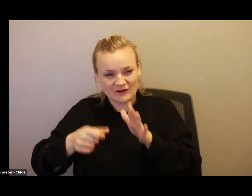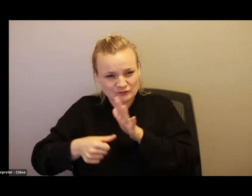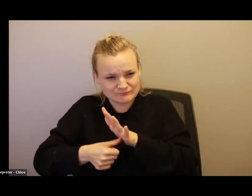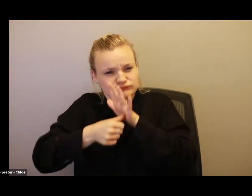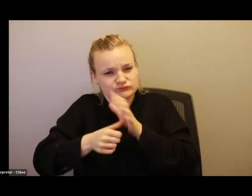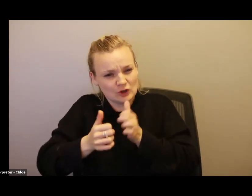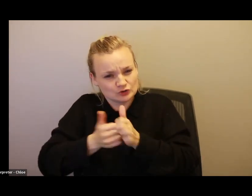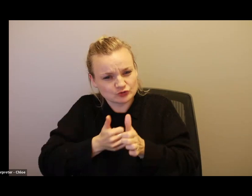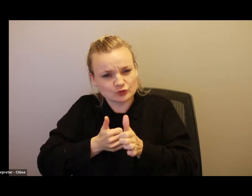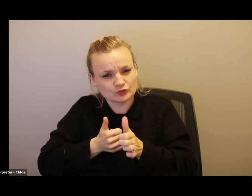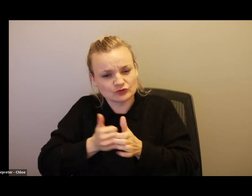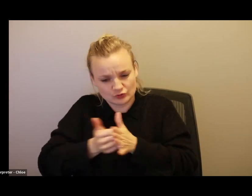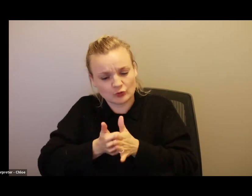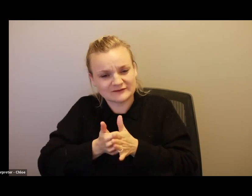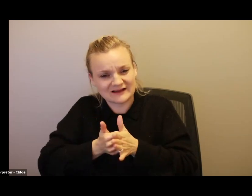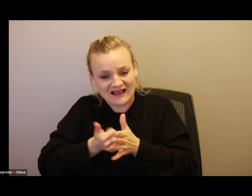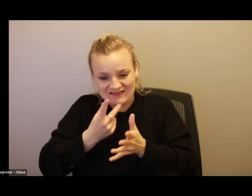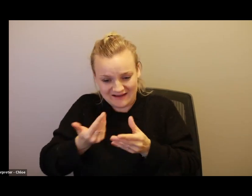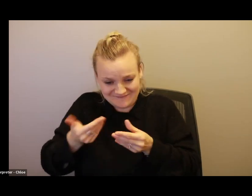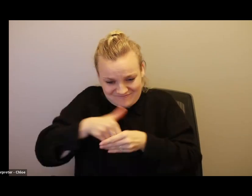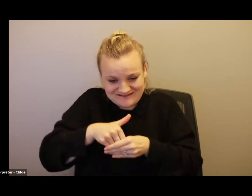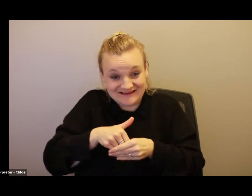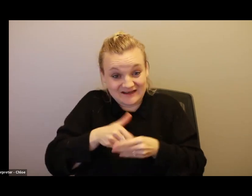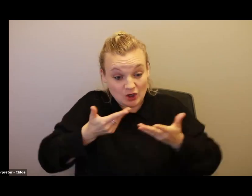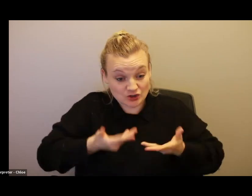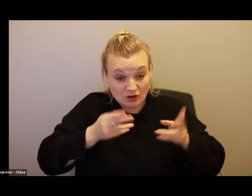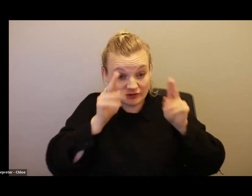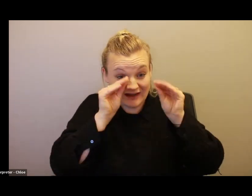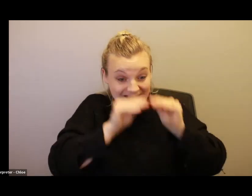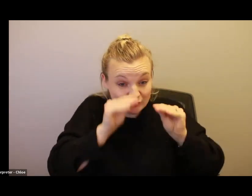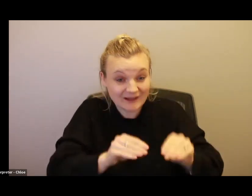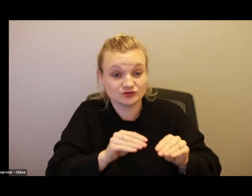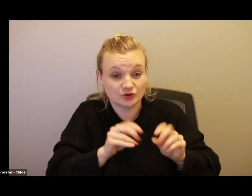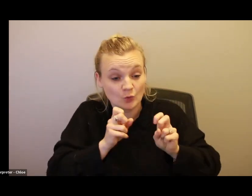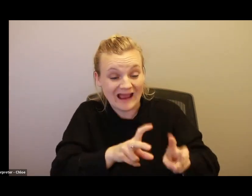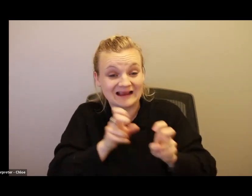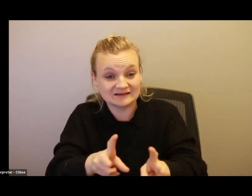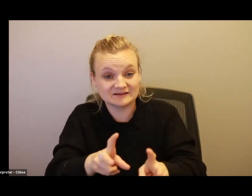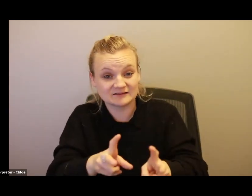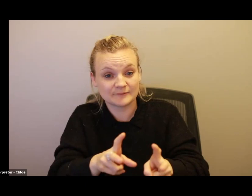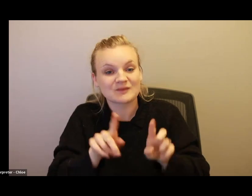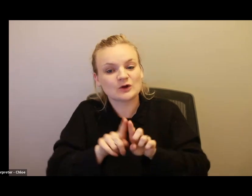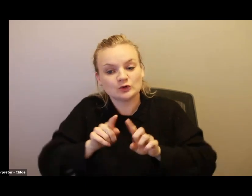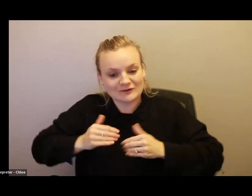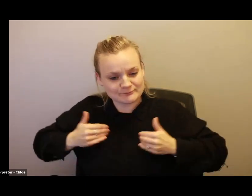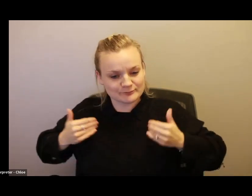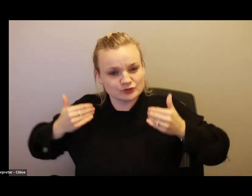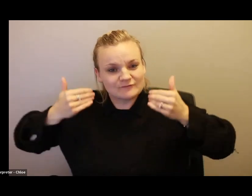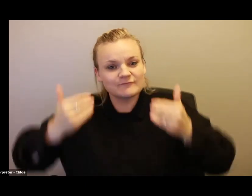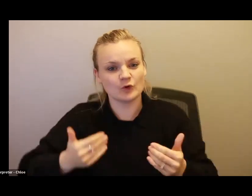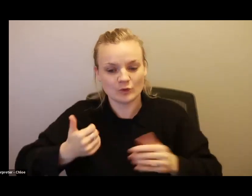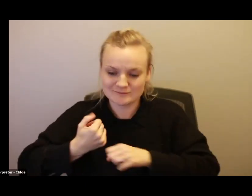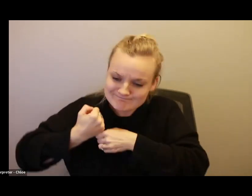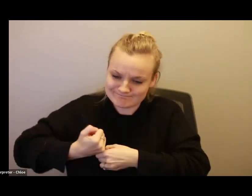in easily into current ways of education, but that also walk that talk of pushing forward what